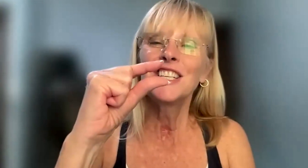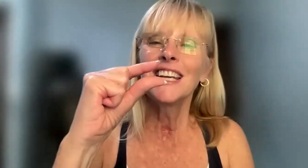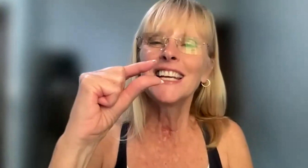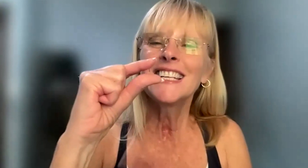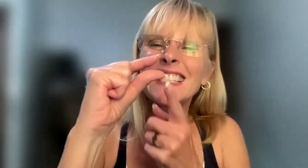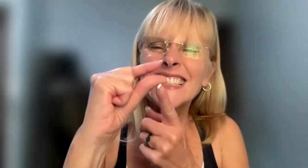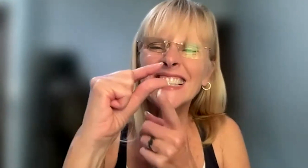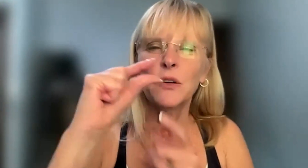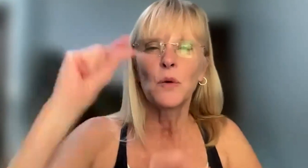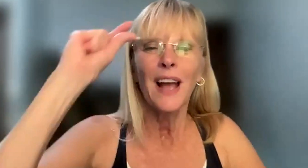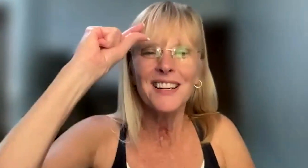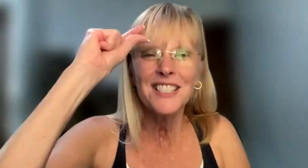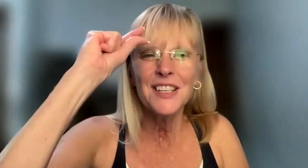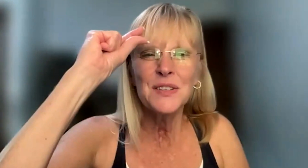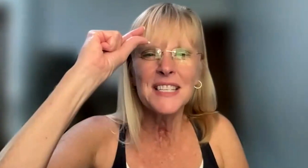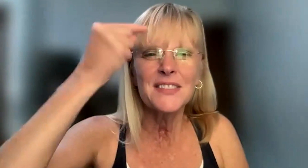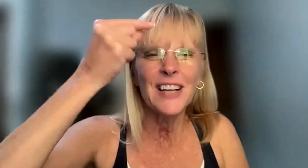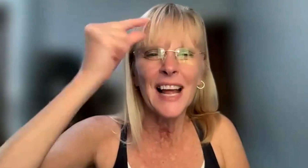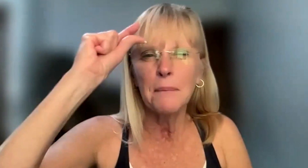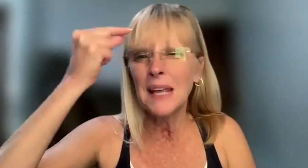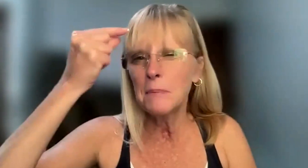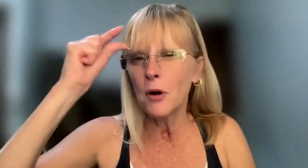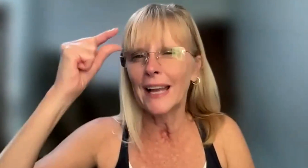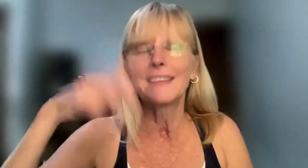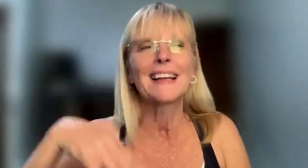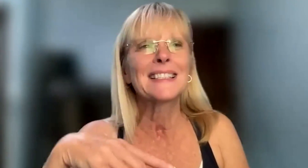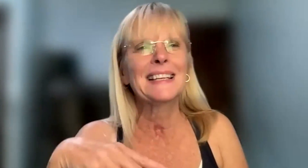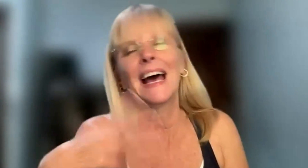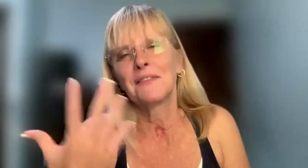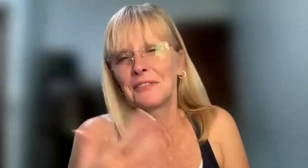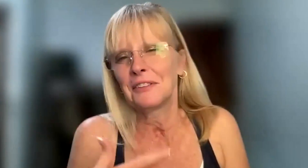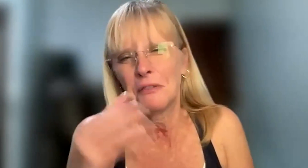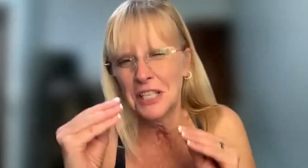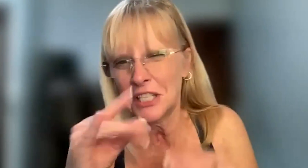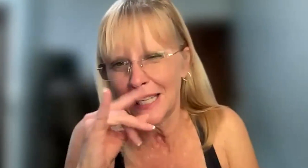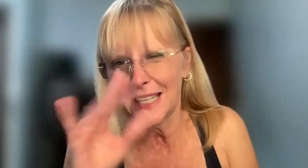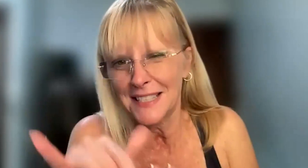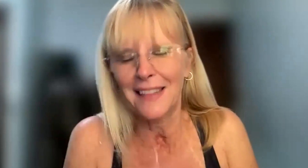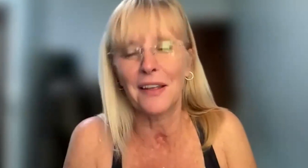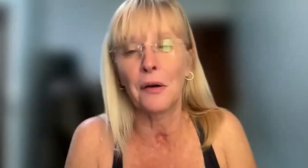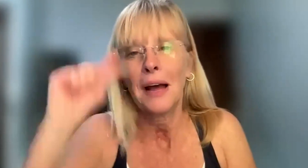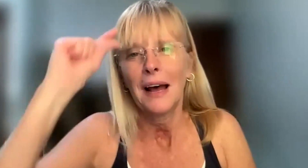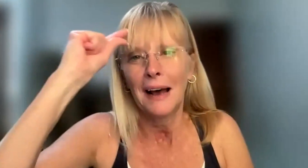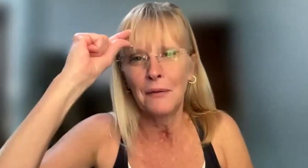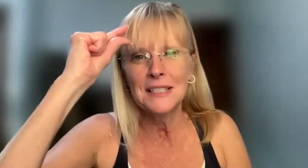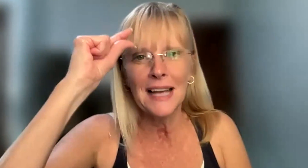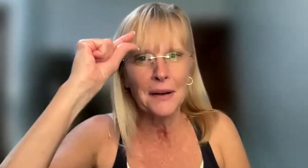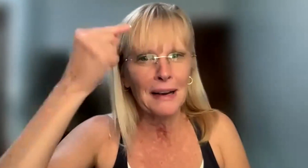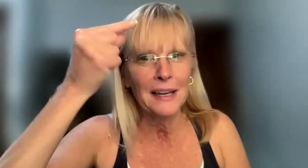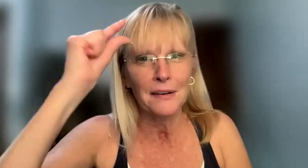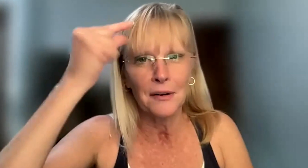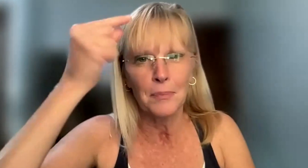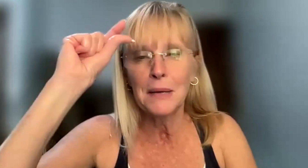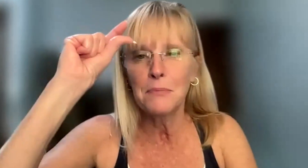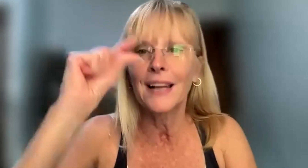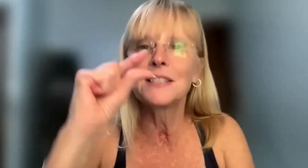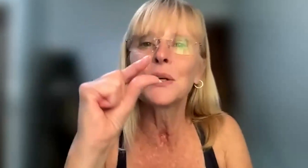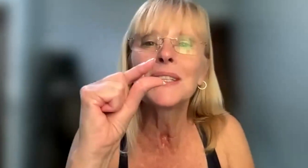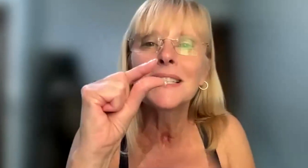G is little. We actually use this for like pea brain. That's kind of, don't teach the kids that though. We take it right here, little pea brain. So it's